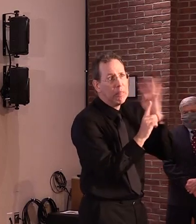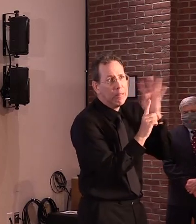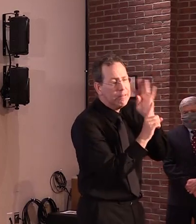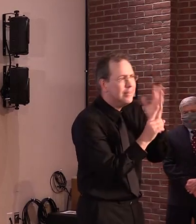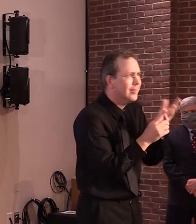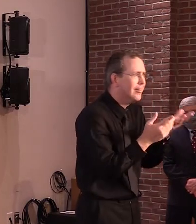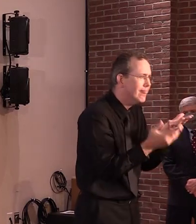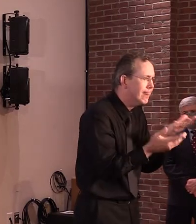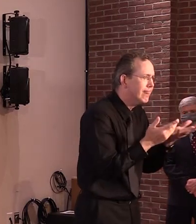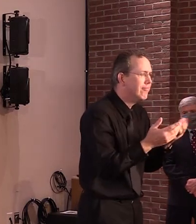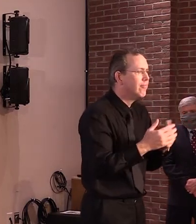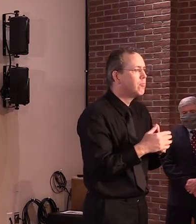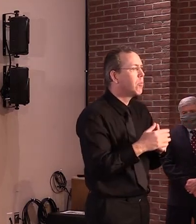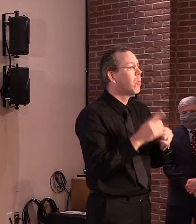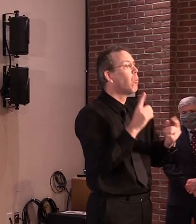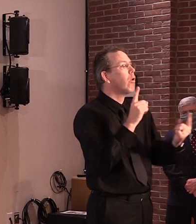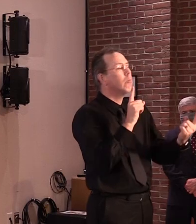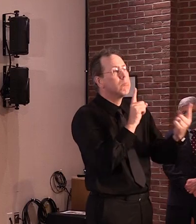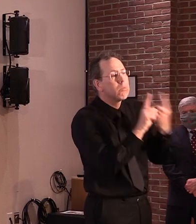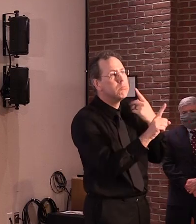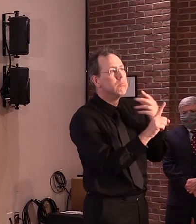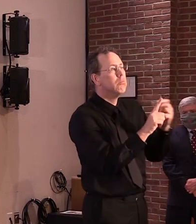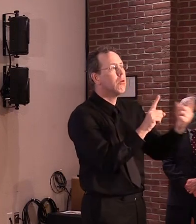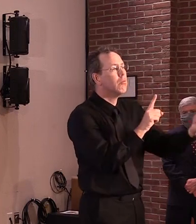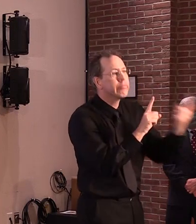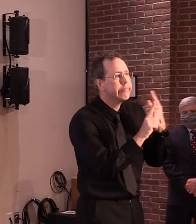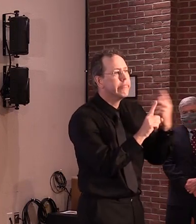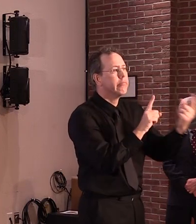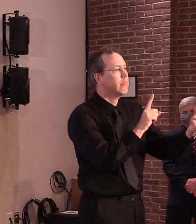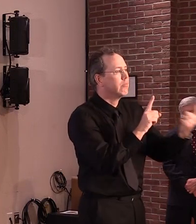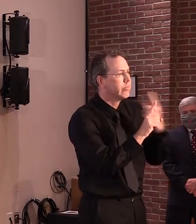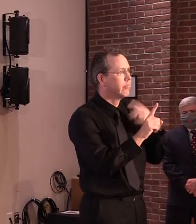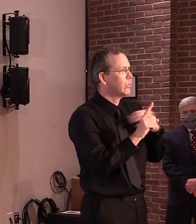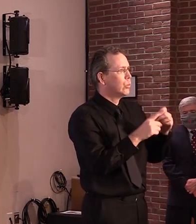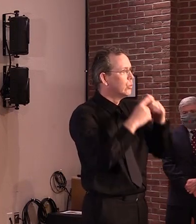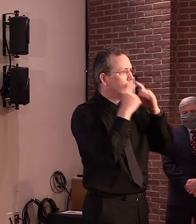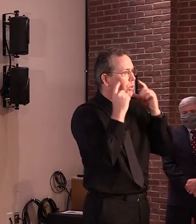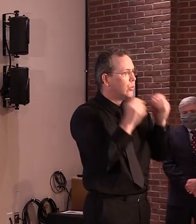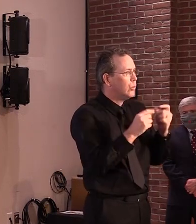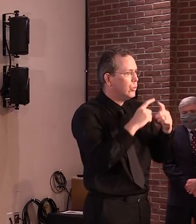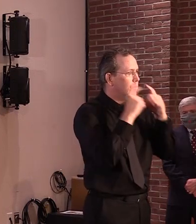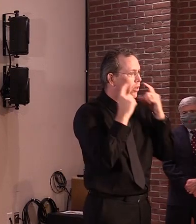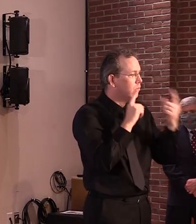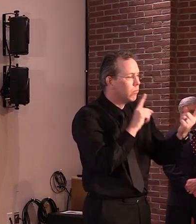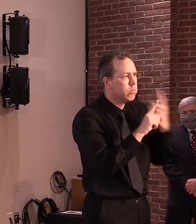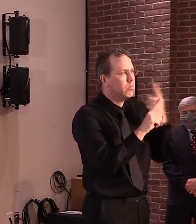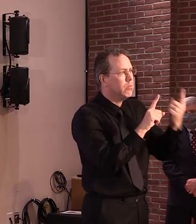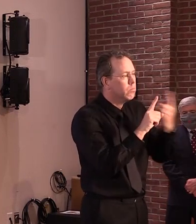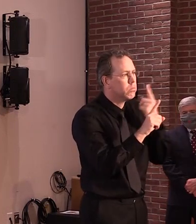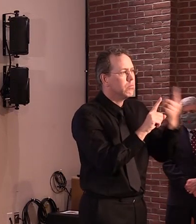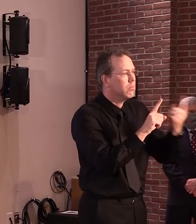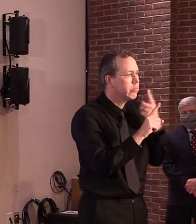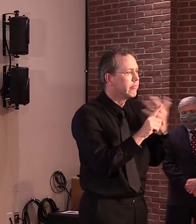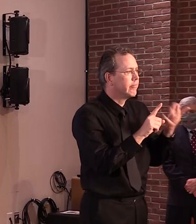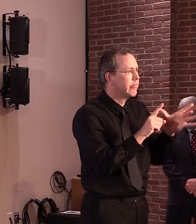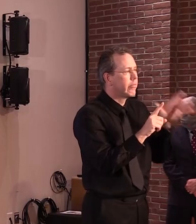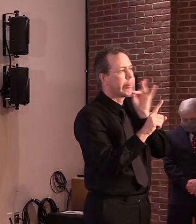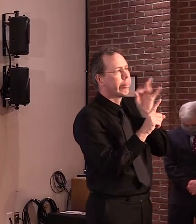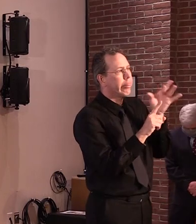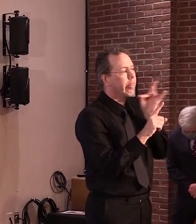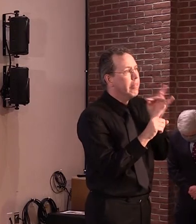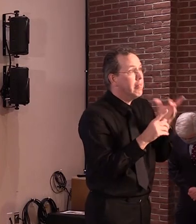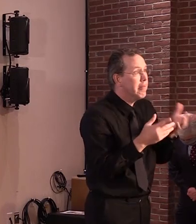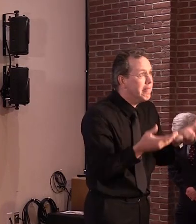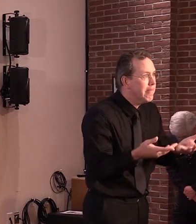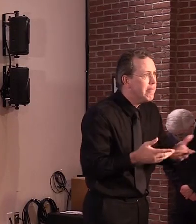but still coming by in close proximity to you because you can't get off that trail where you are at the time. So